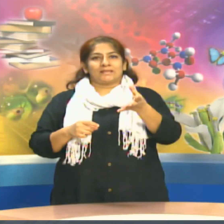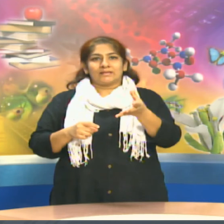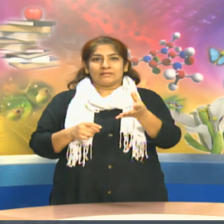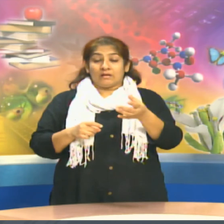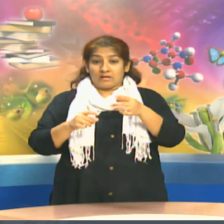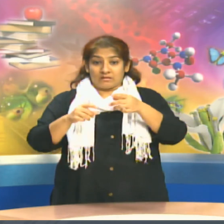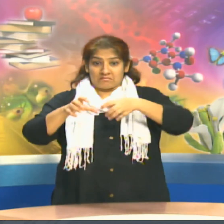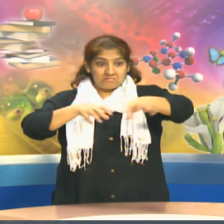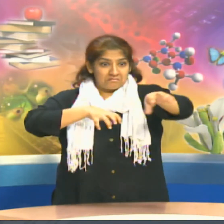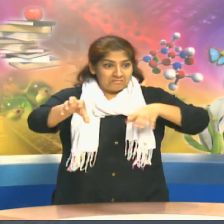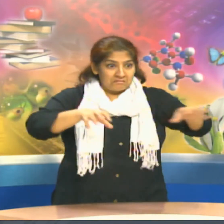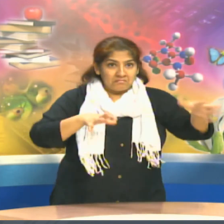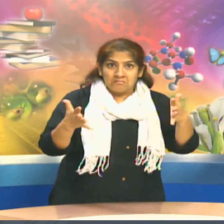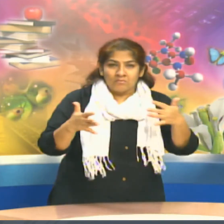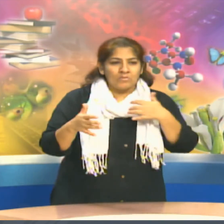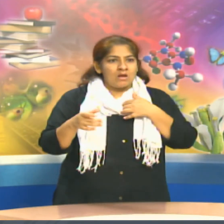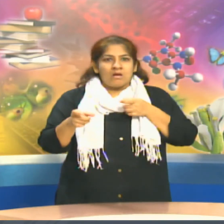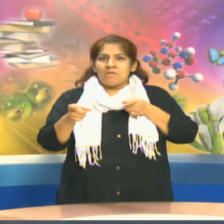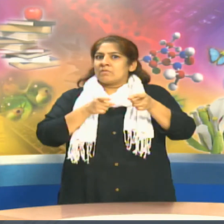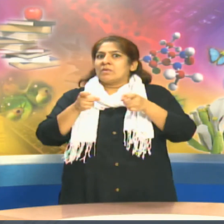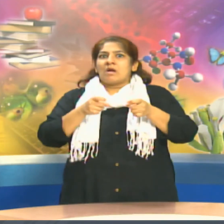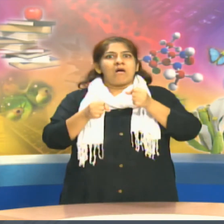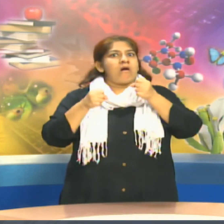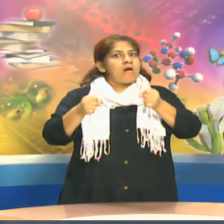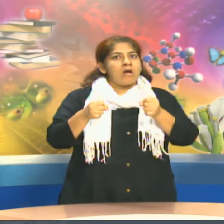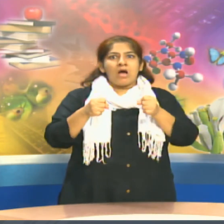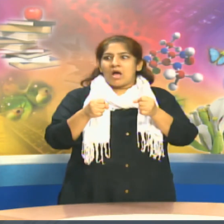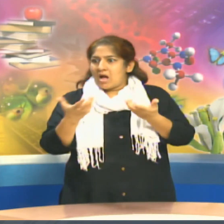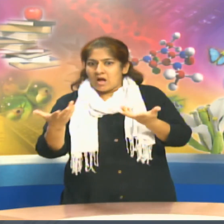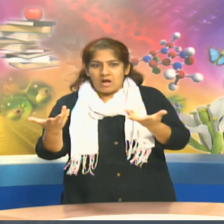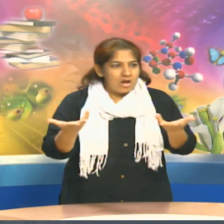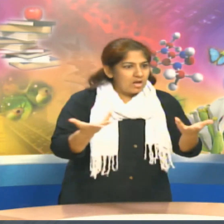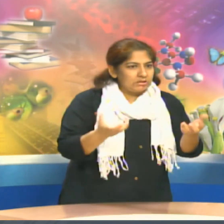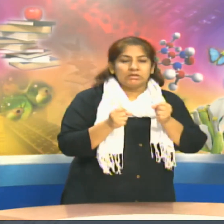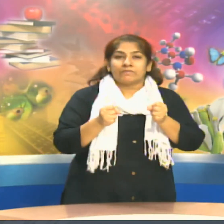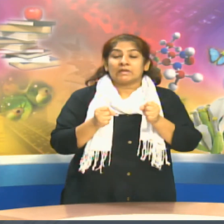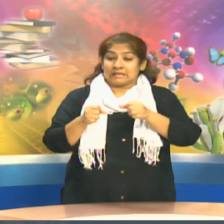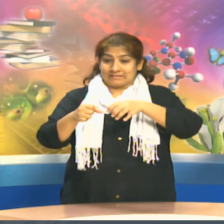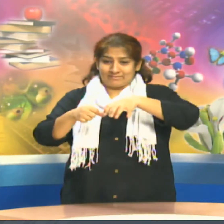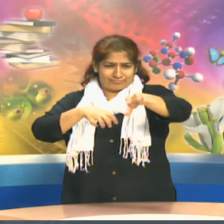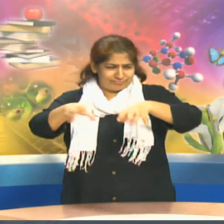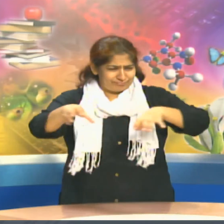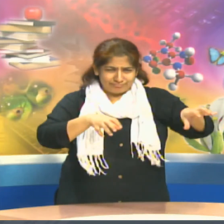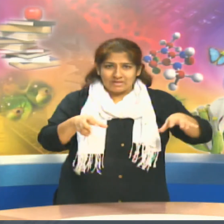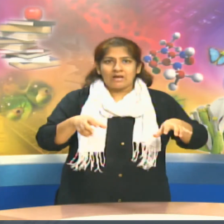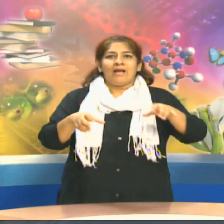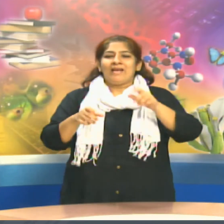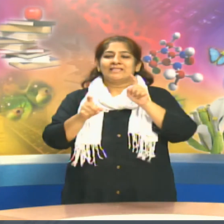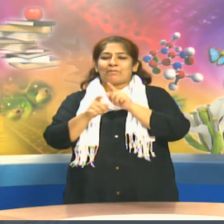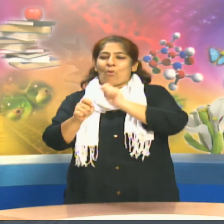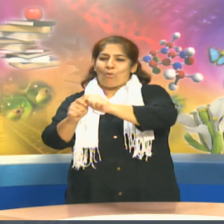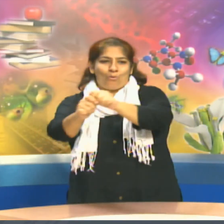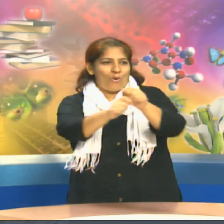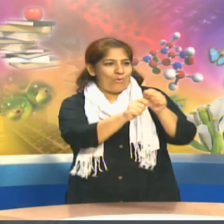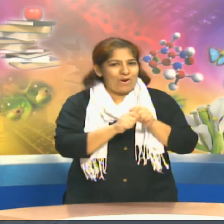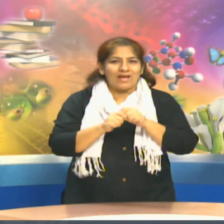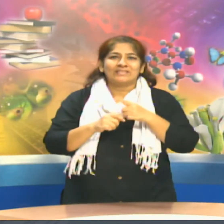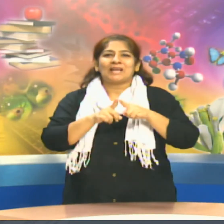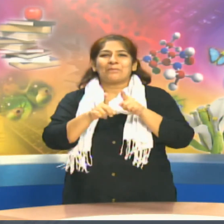Different work we do, and there are some work which are easy. If we do not delegate the work, then doing work all